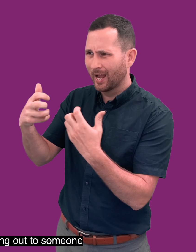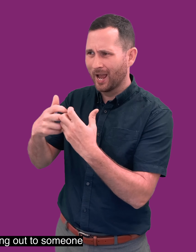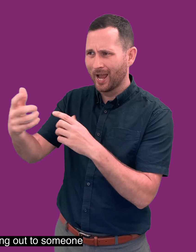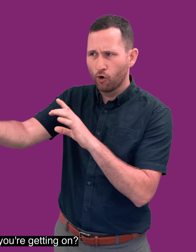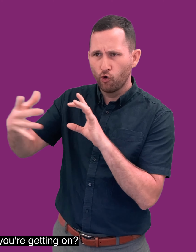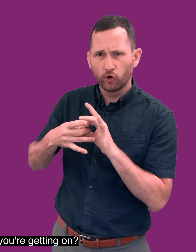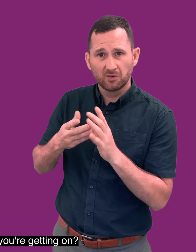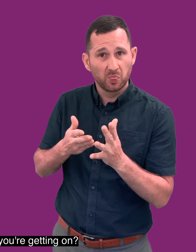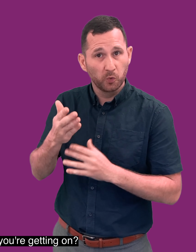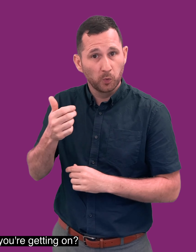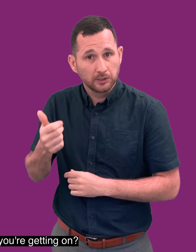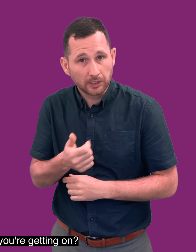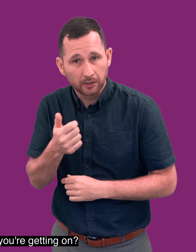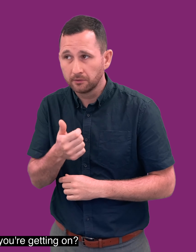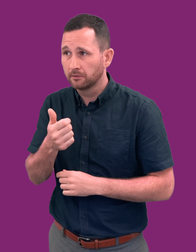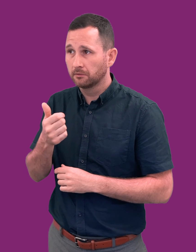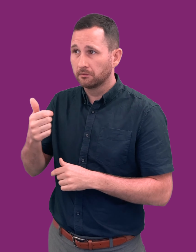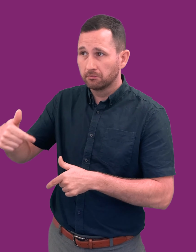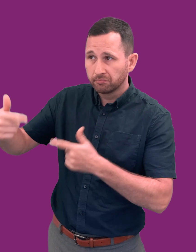to tell them how you're getting on?